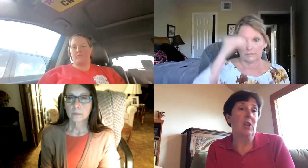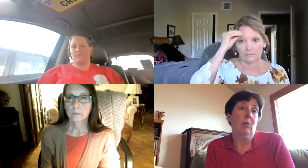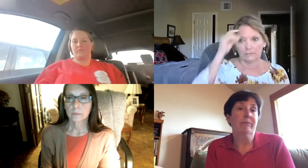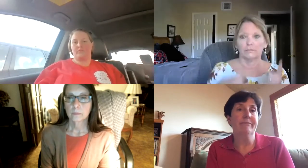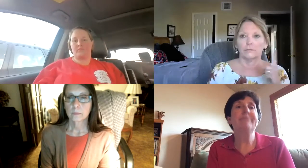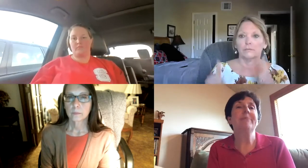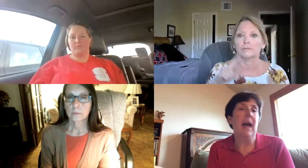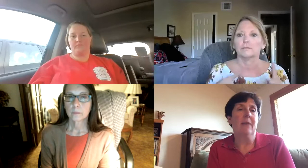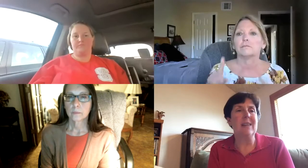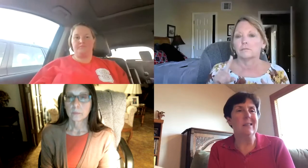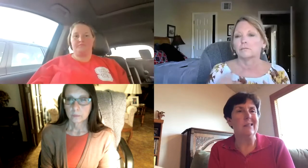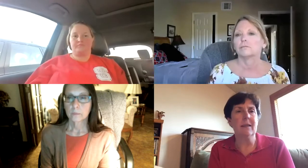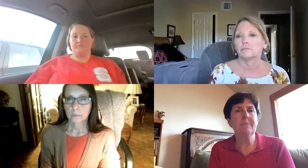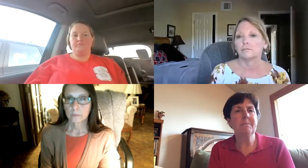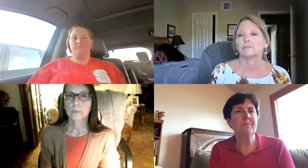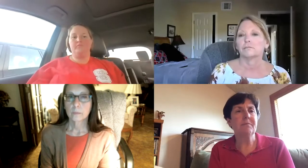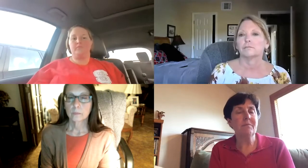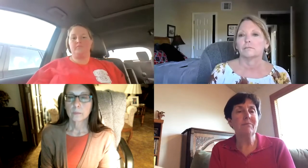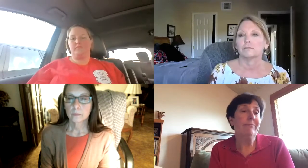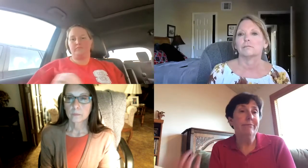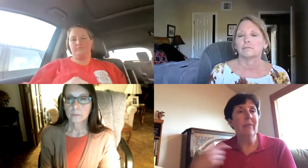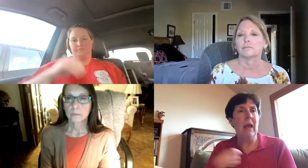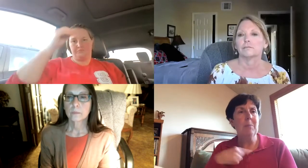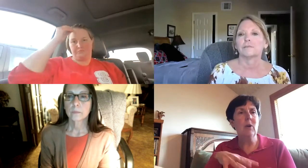Mm-hmm. So yeah, that's easy.